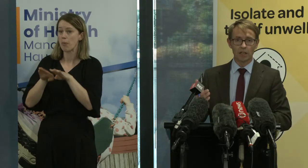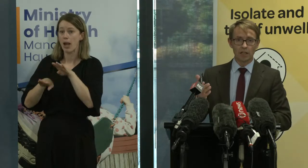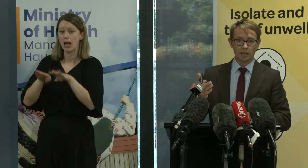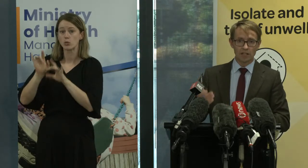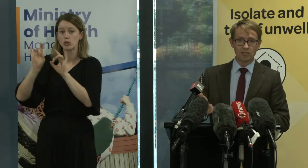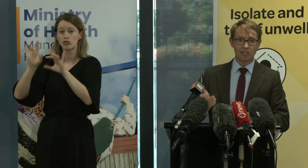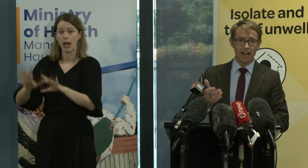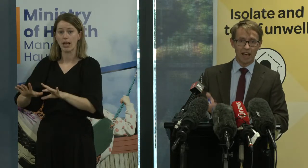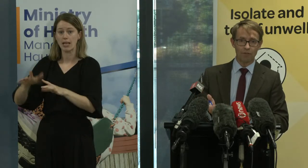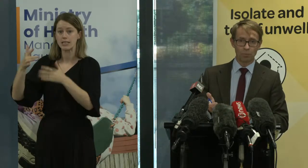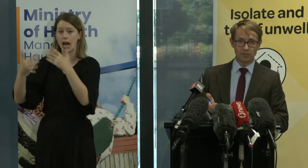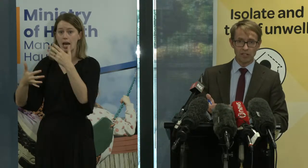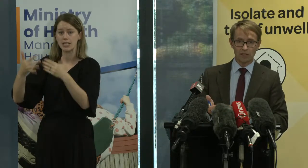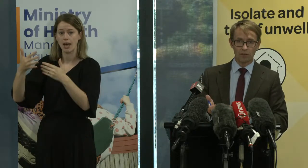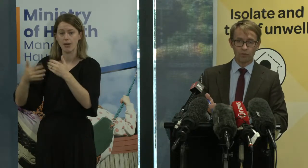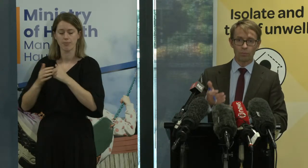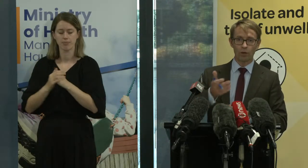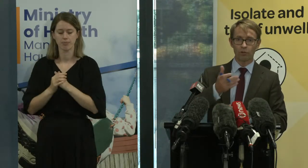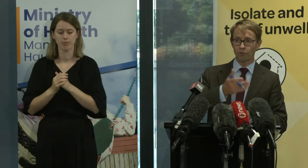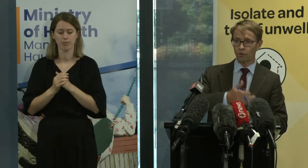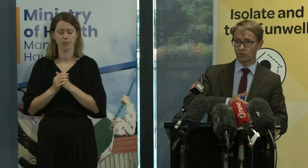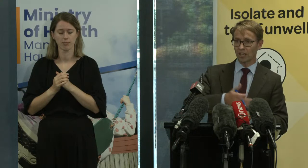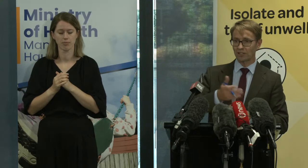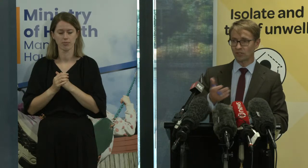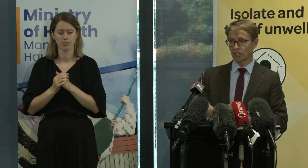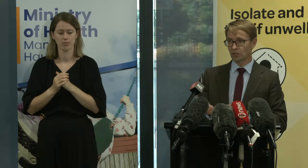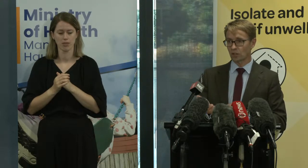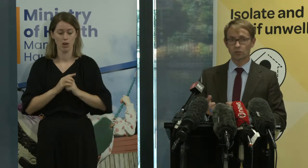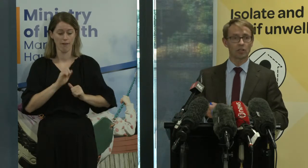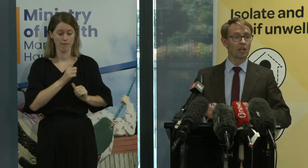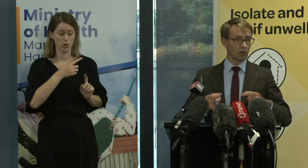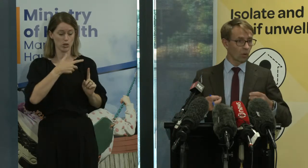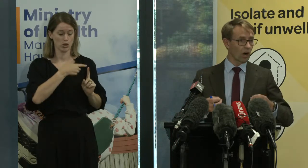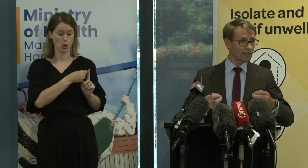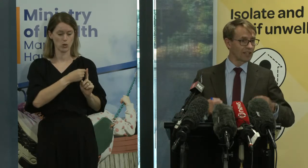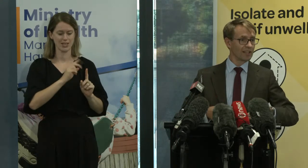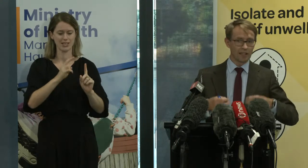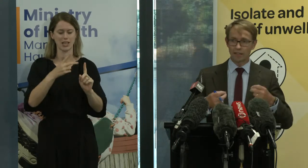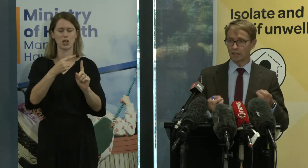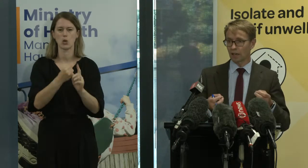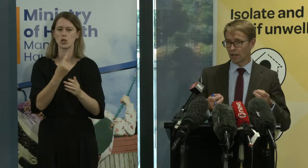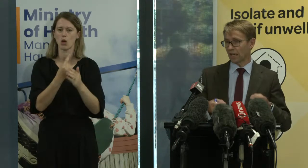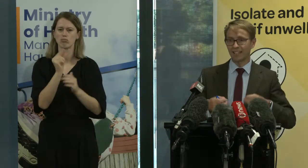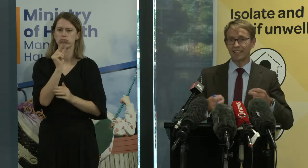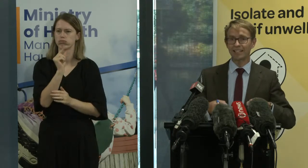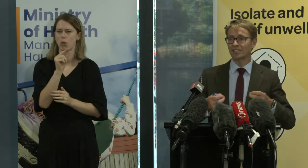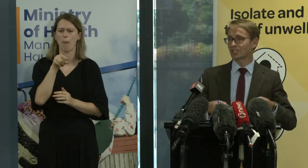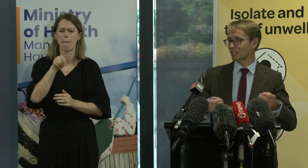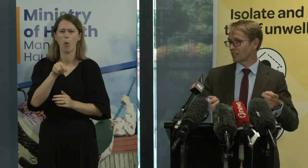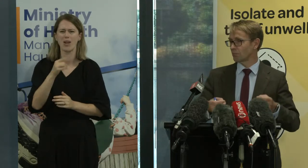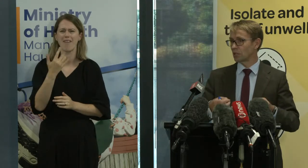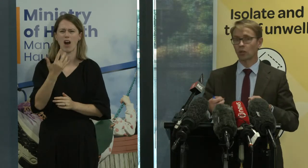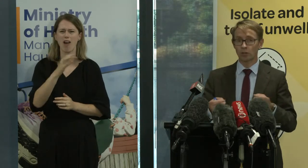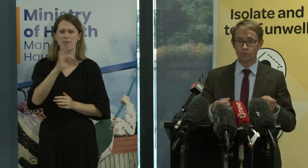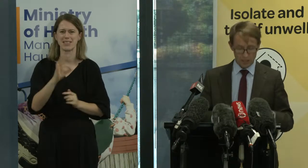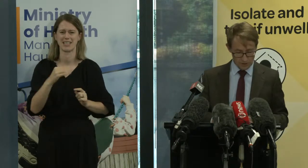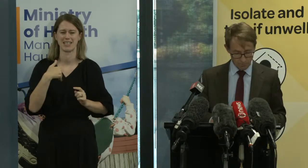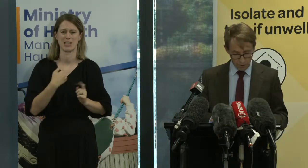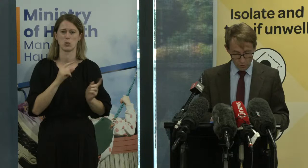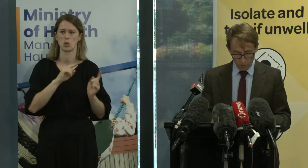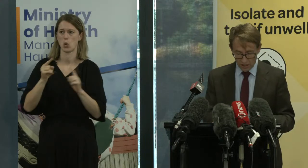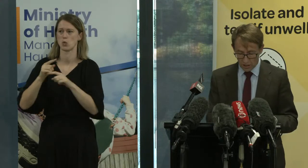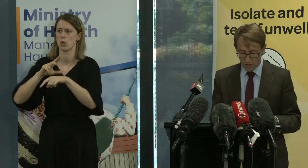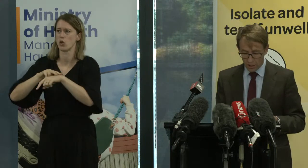data, less than 0.5% for both the first and second dose required had any need to seek medical